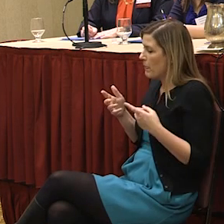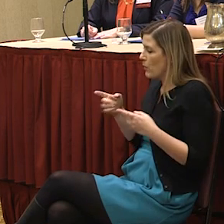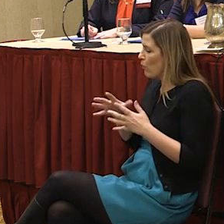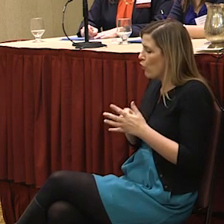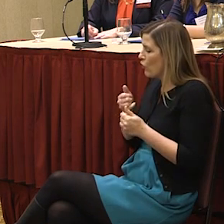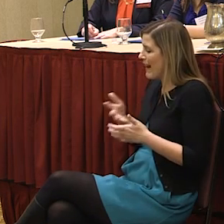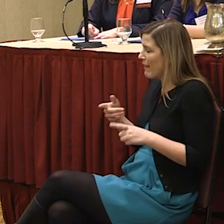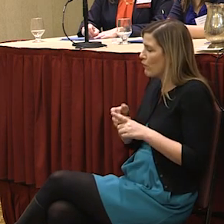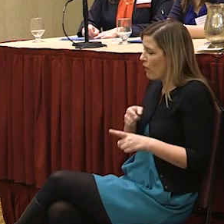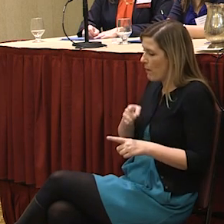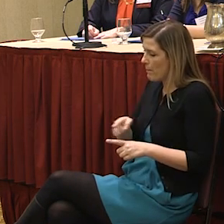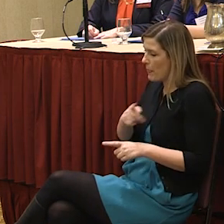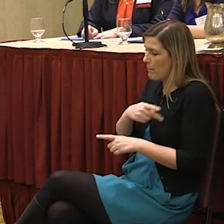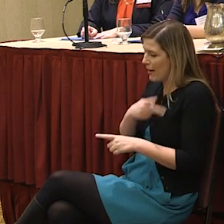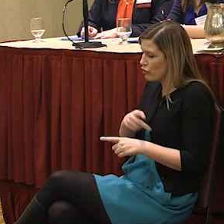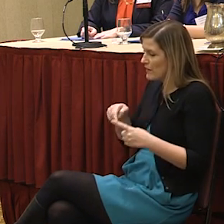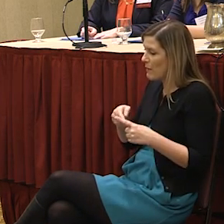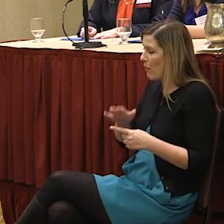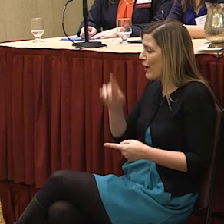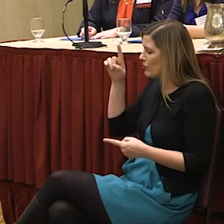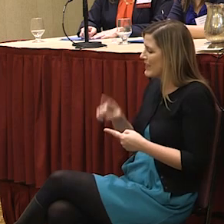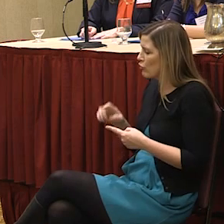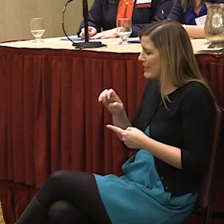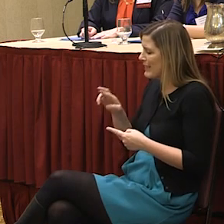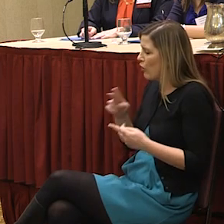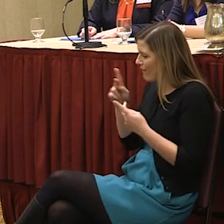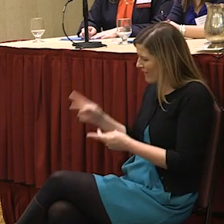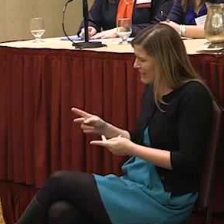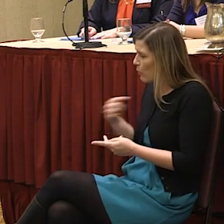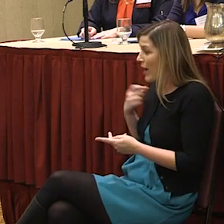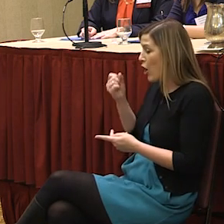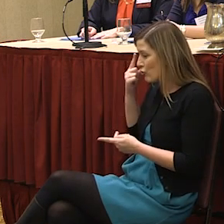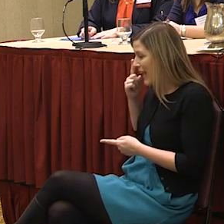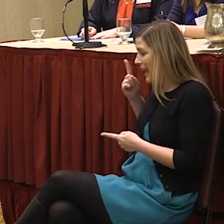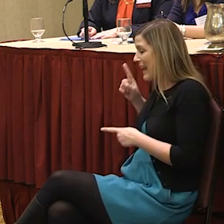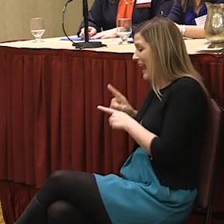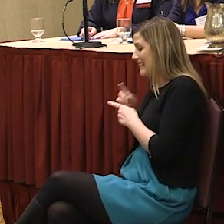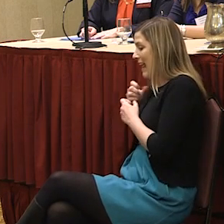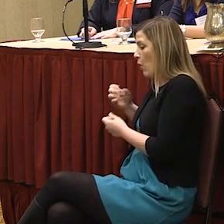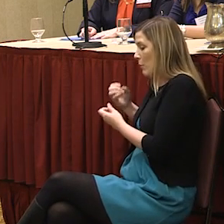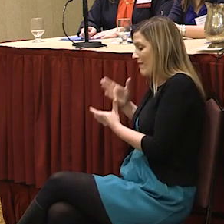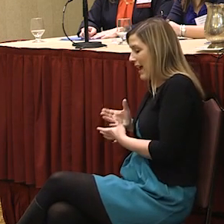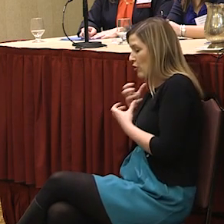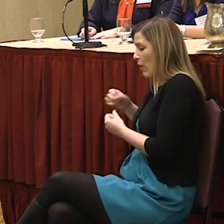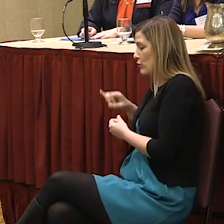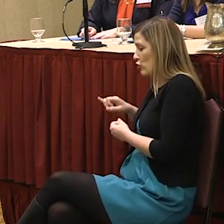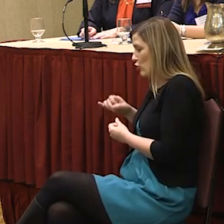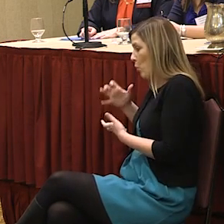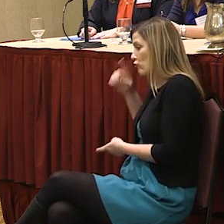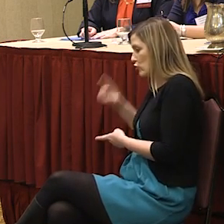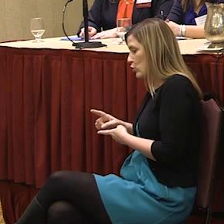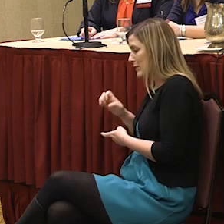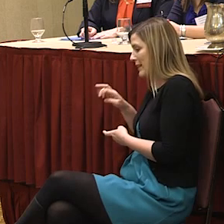understand why from, health plans and health providers, we want to decrease it. But in terms of client